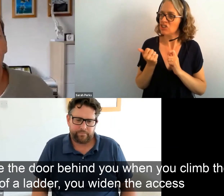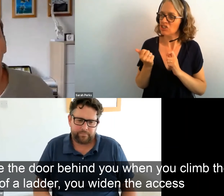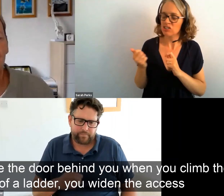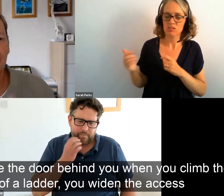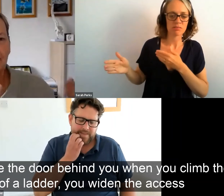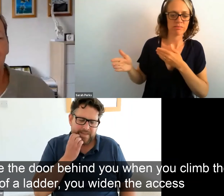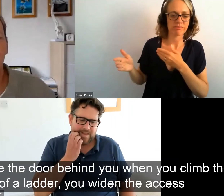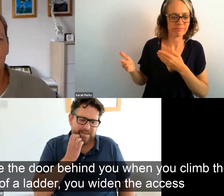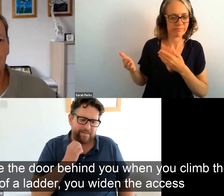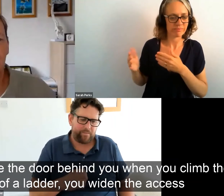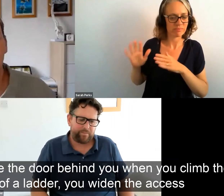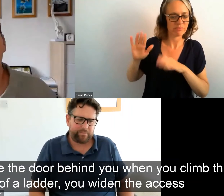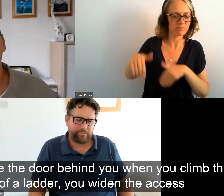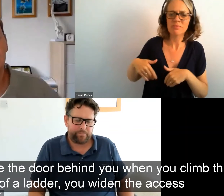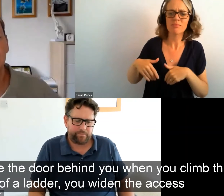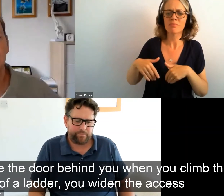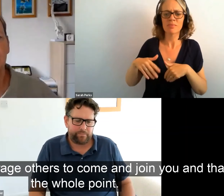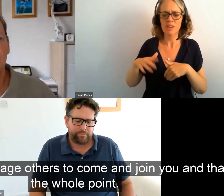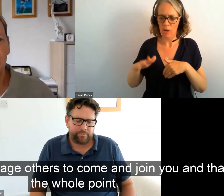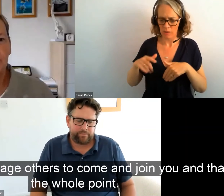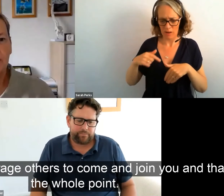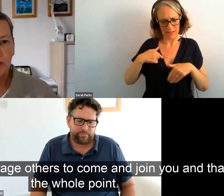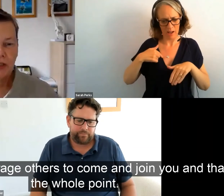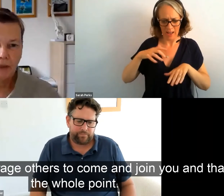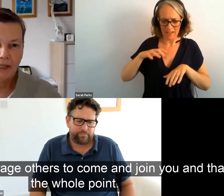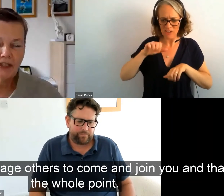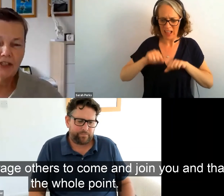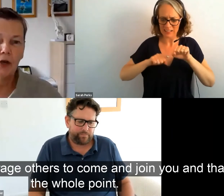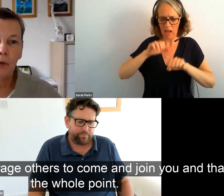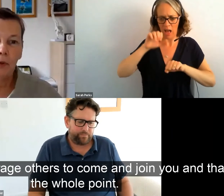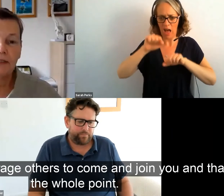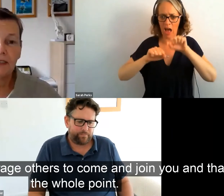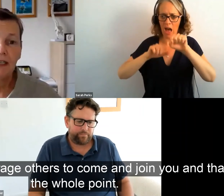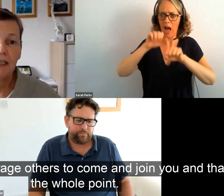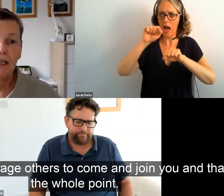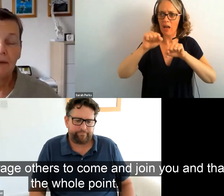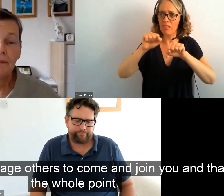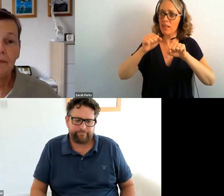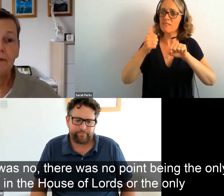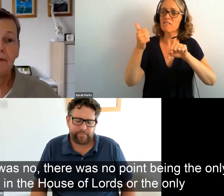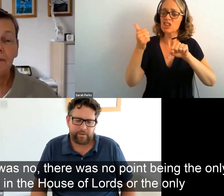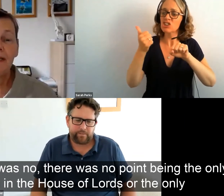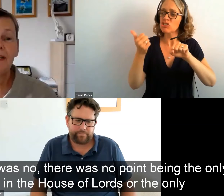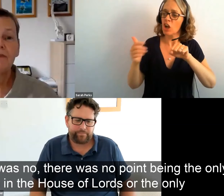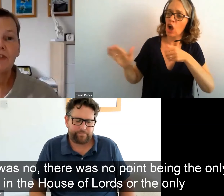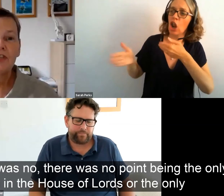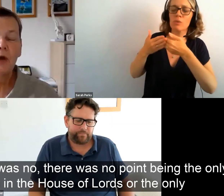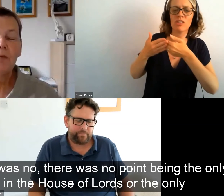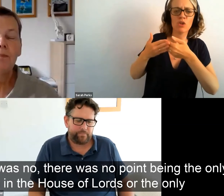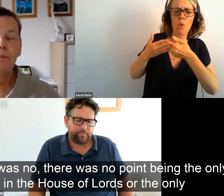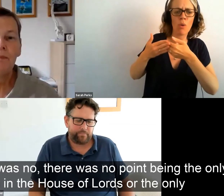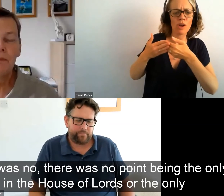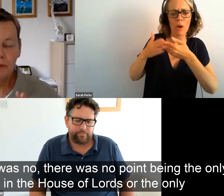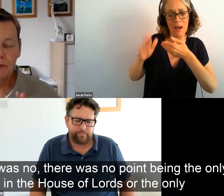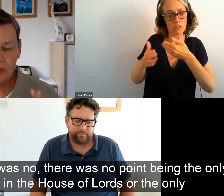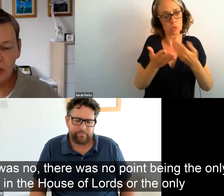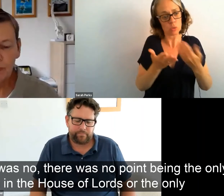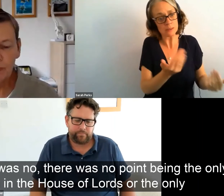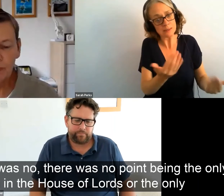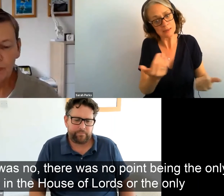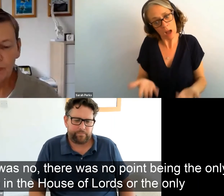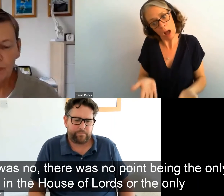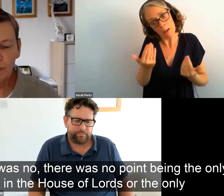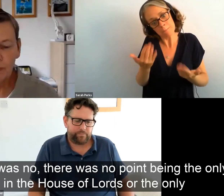ladder. You widen the access and you encourage others to come and join you, and that's the whole point. For me, there was